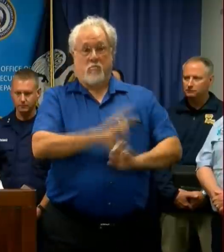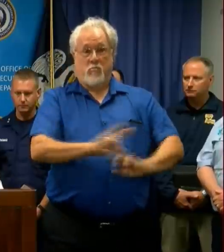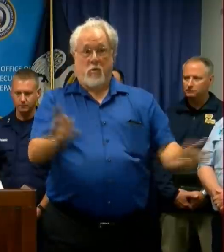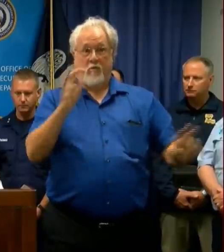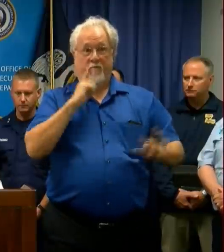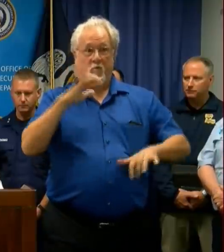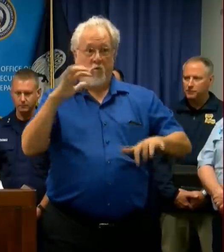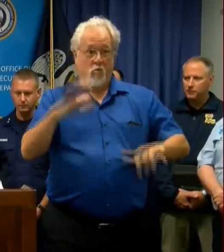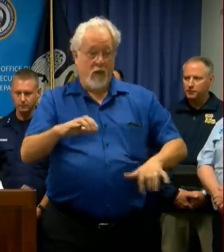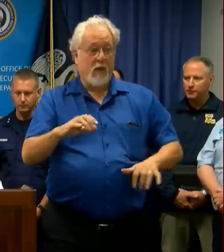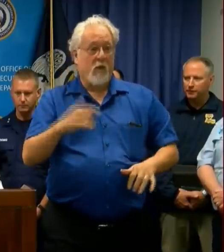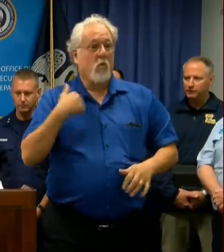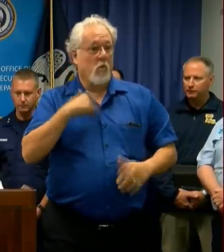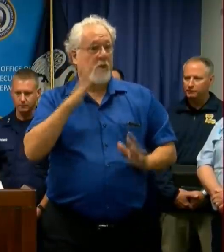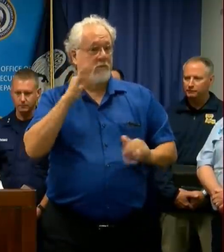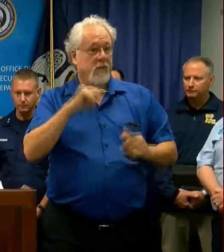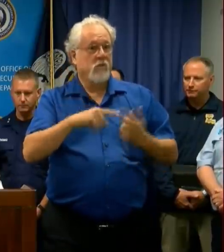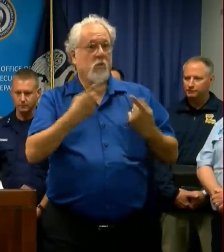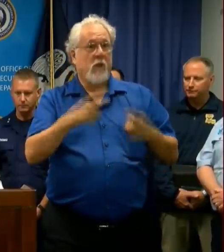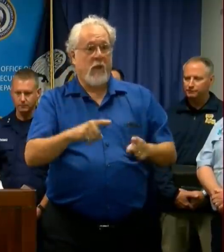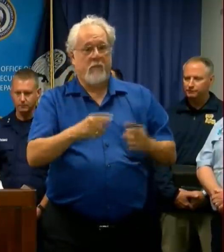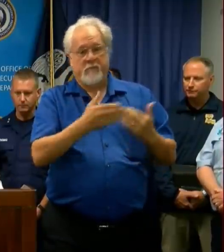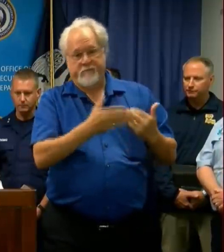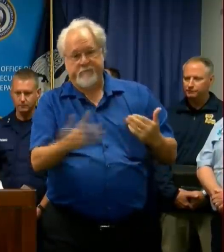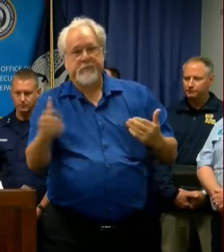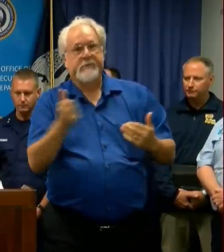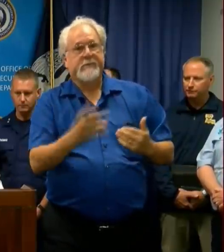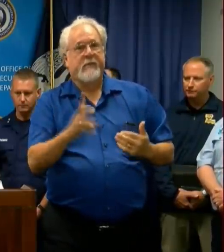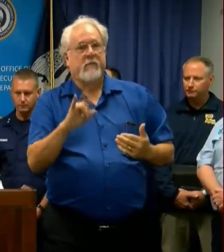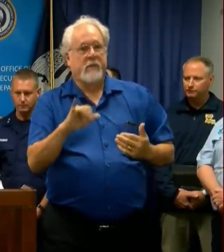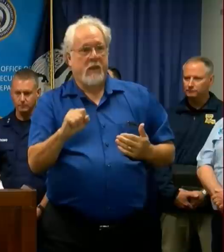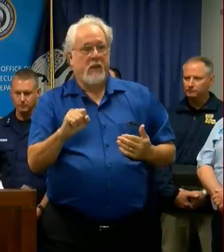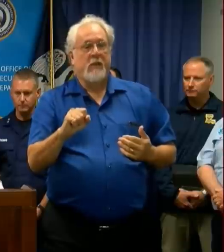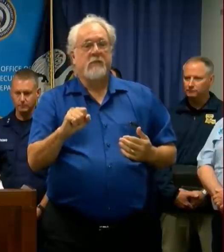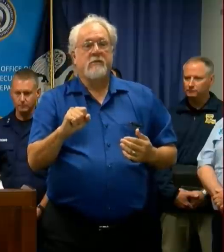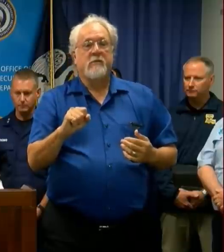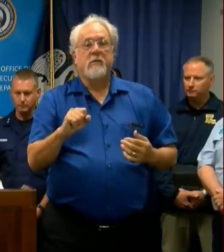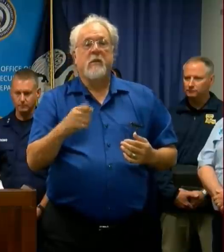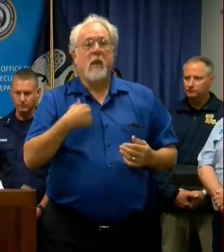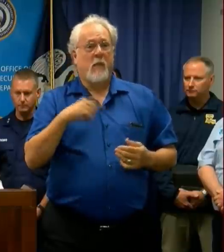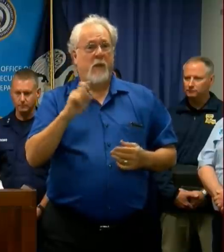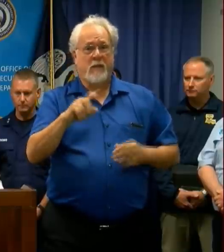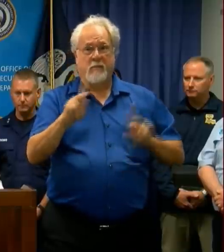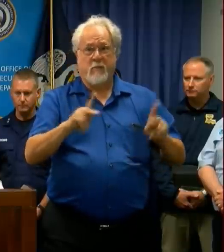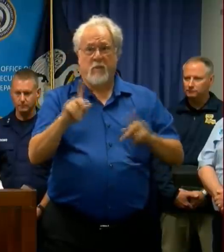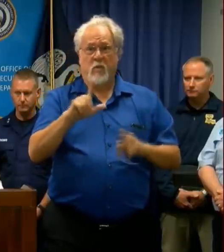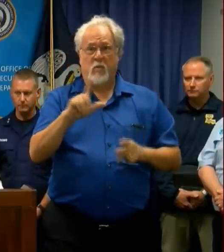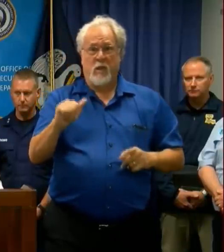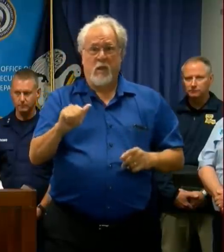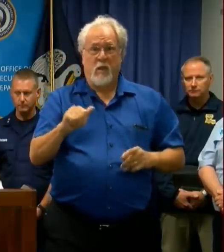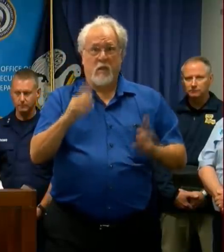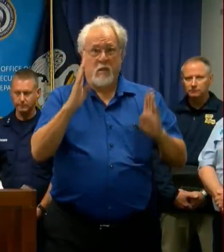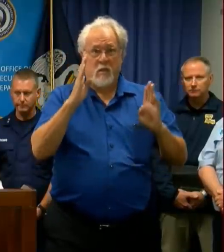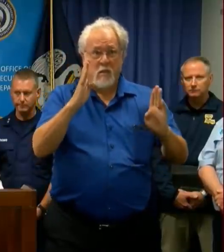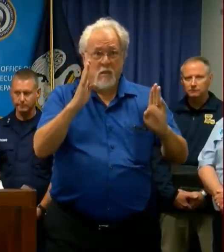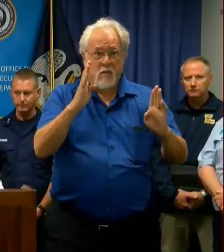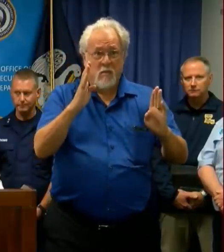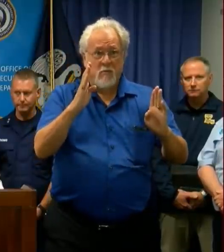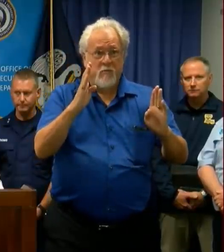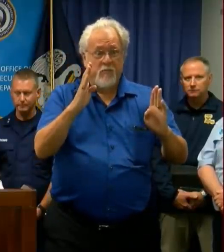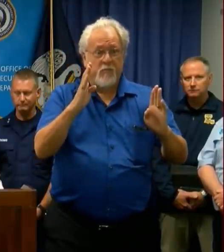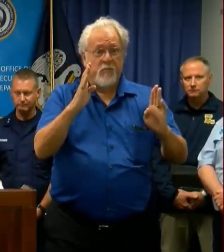the rain events that we expect to happen over the next several days. I'm asking the people of Louisiana to pay particular